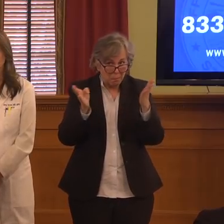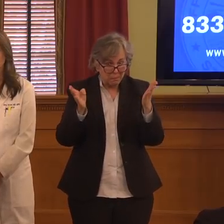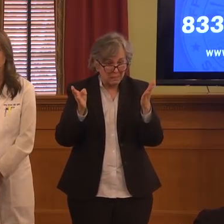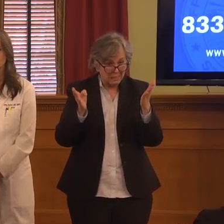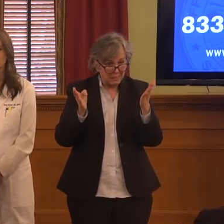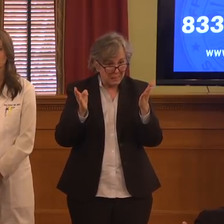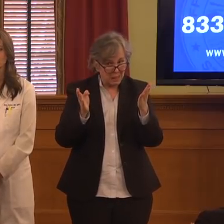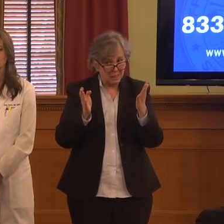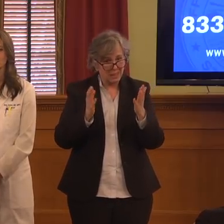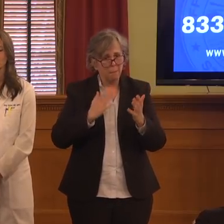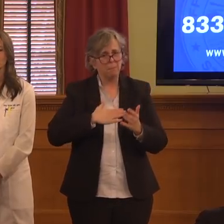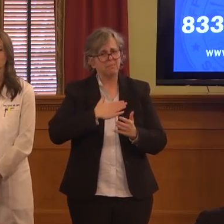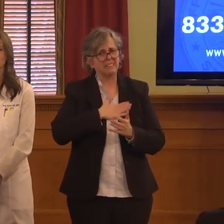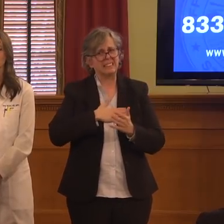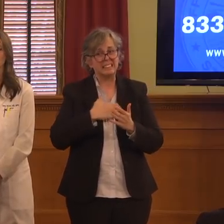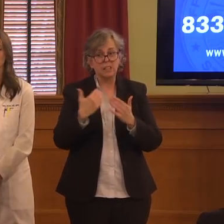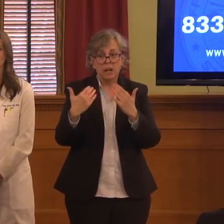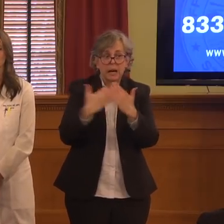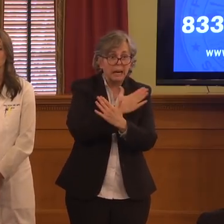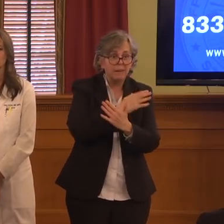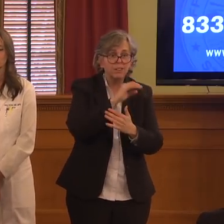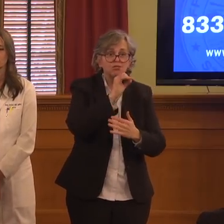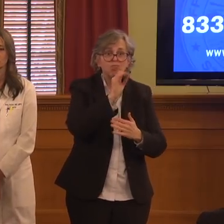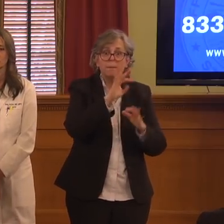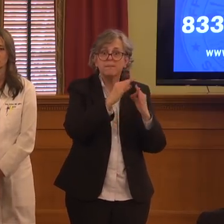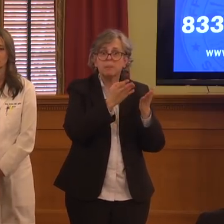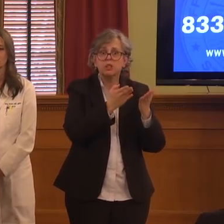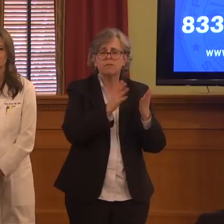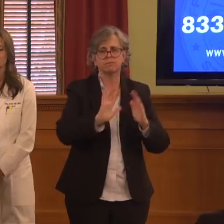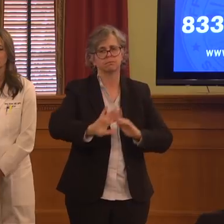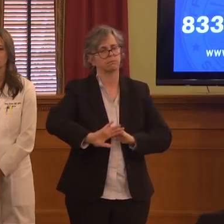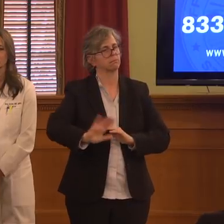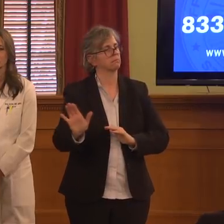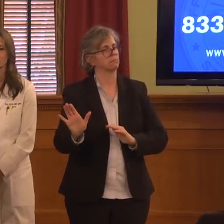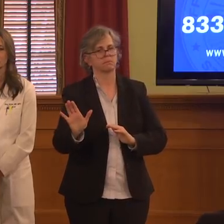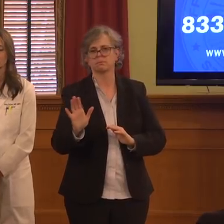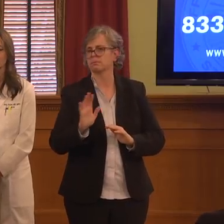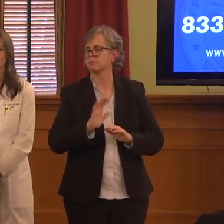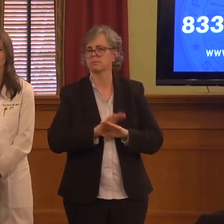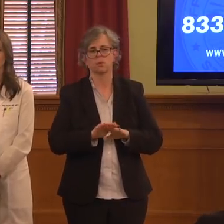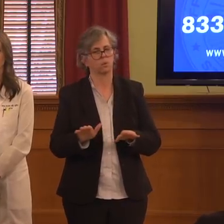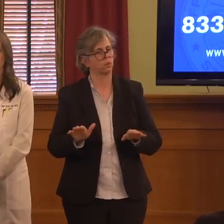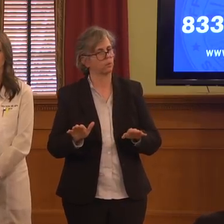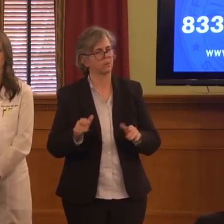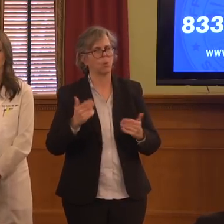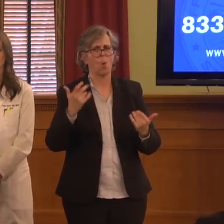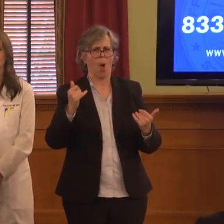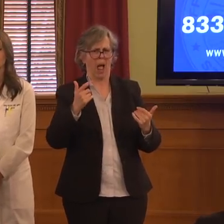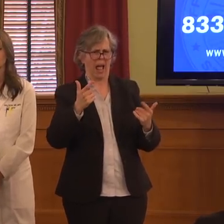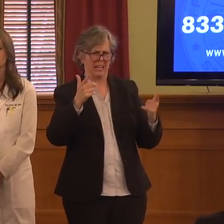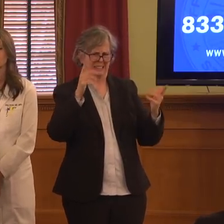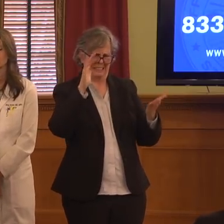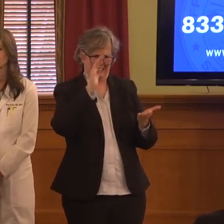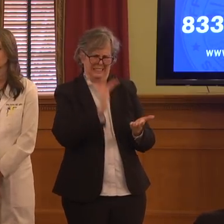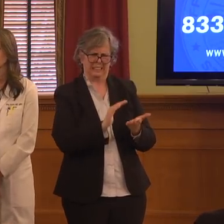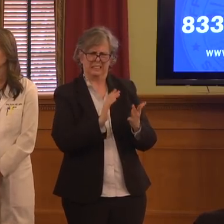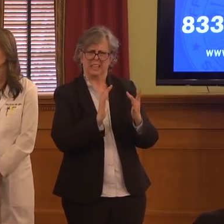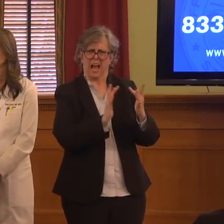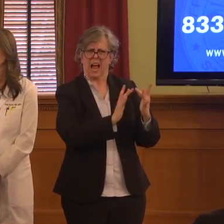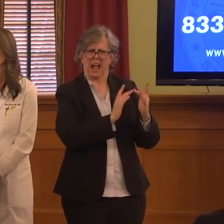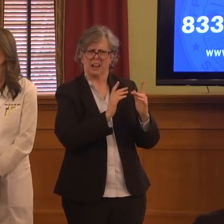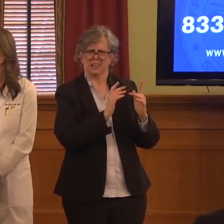not to come in person. Again, we're trying to cut down on contacts. So most